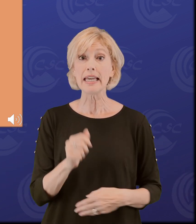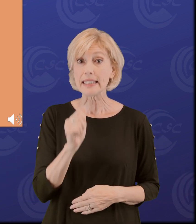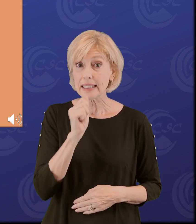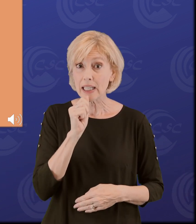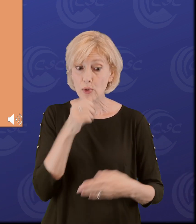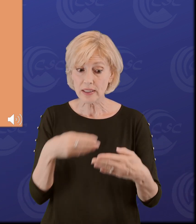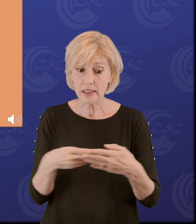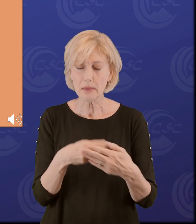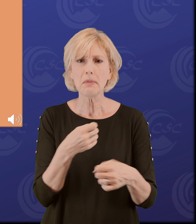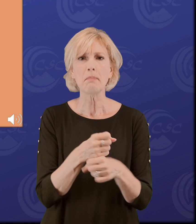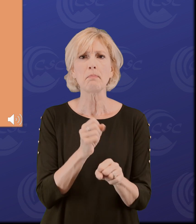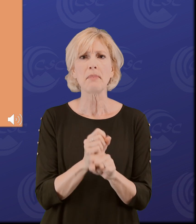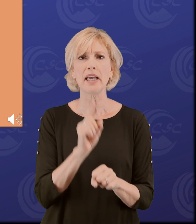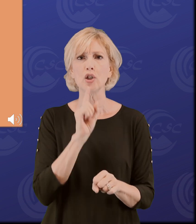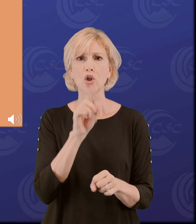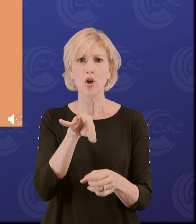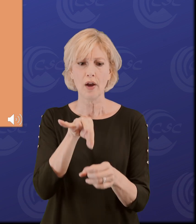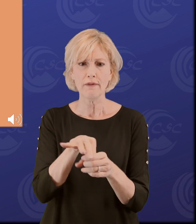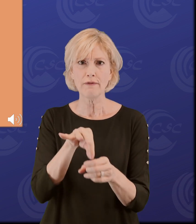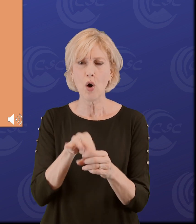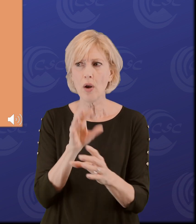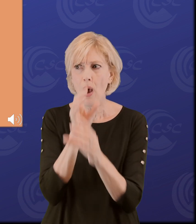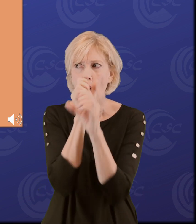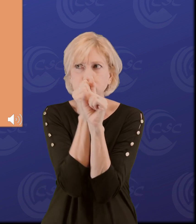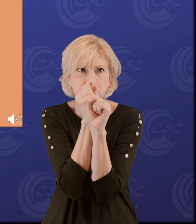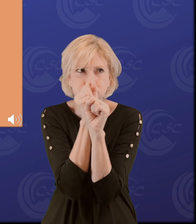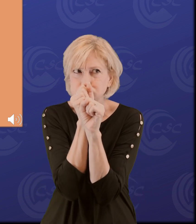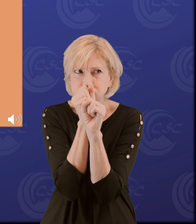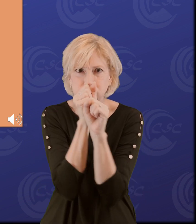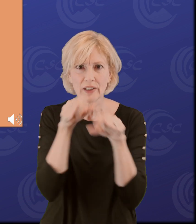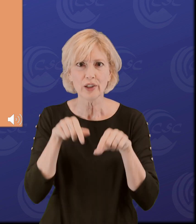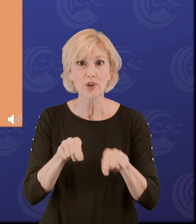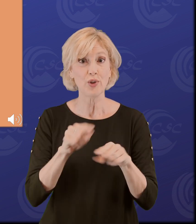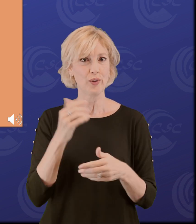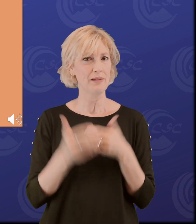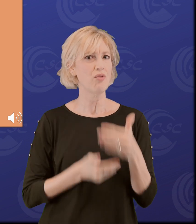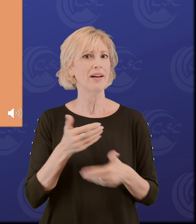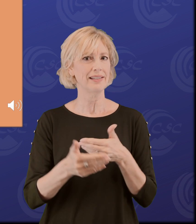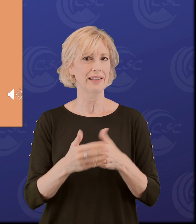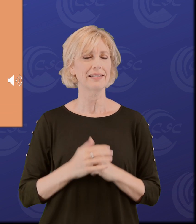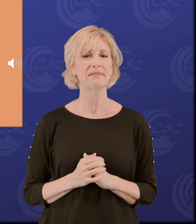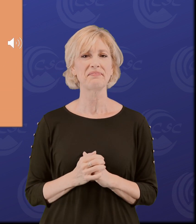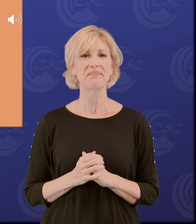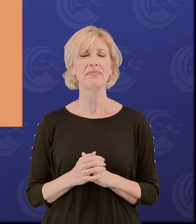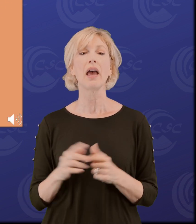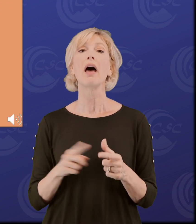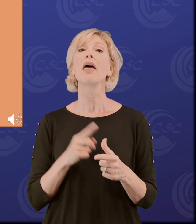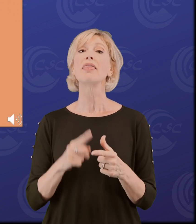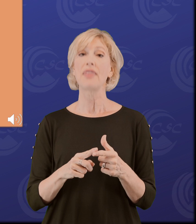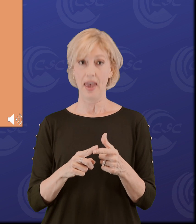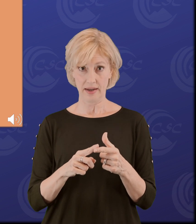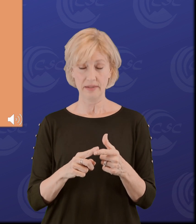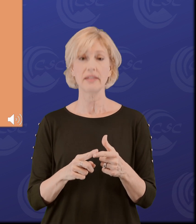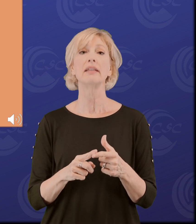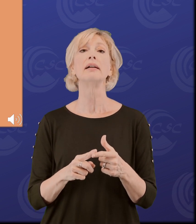stay anonymous during processing. Next, place the sleeve in the return envelope.